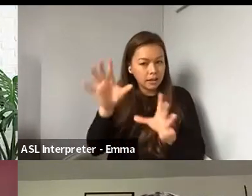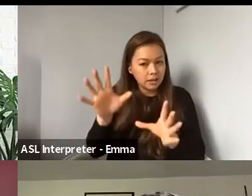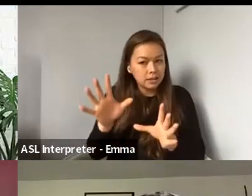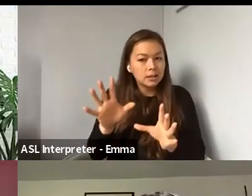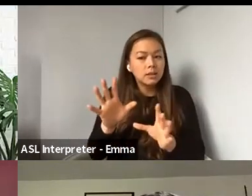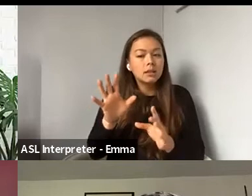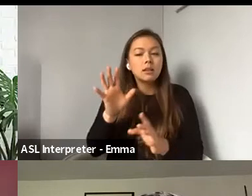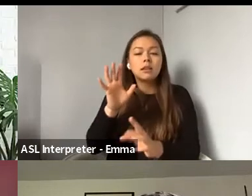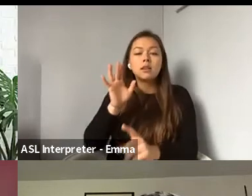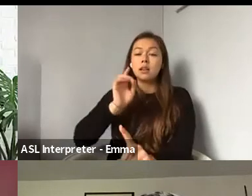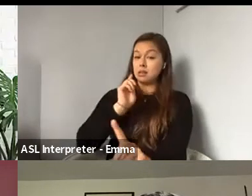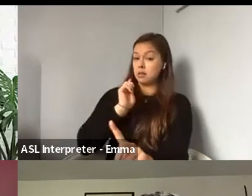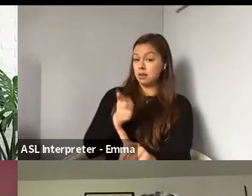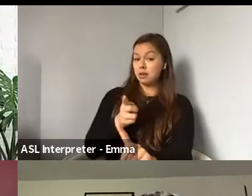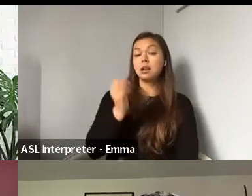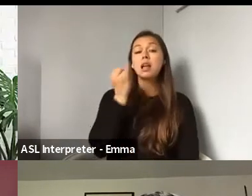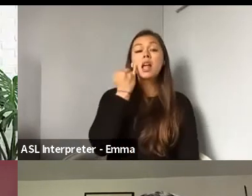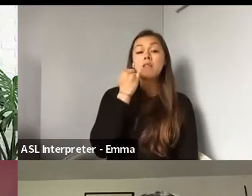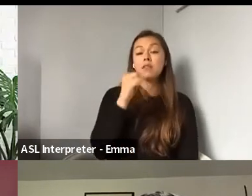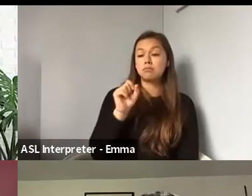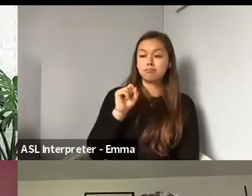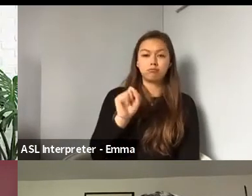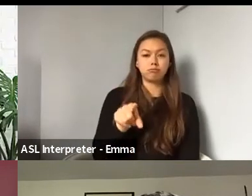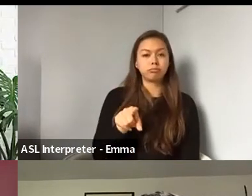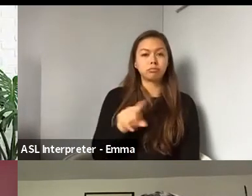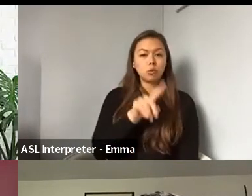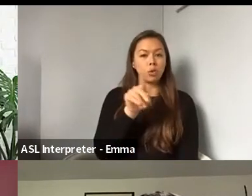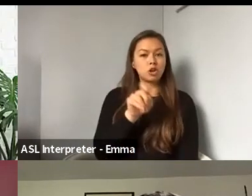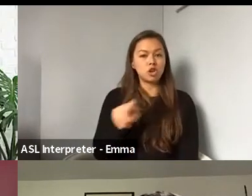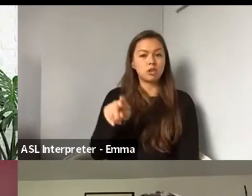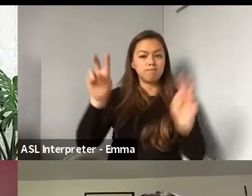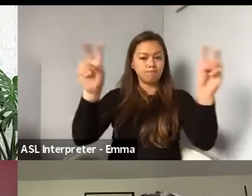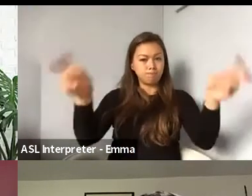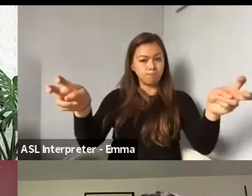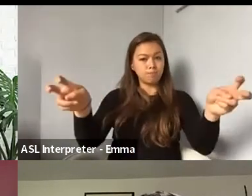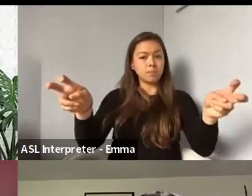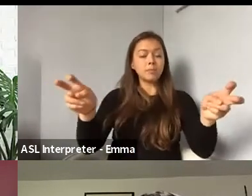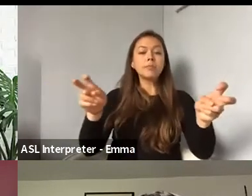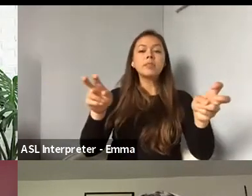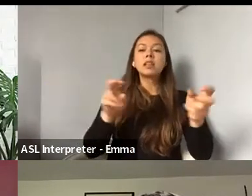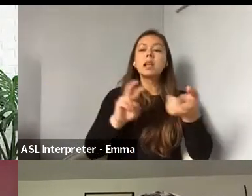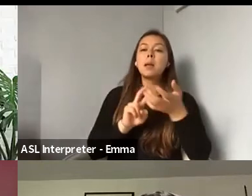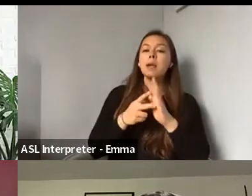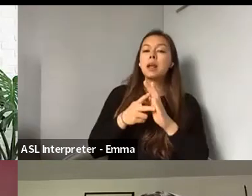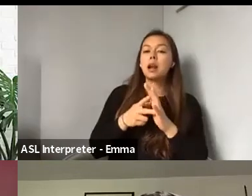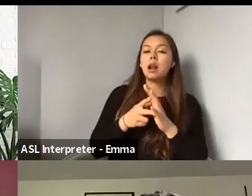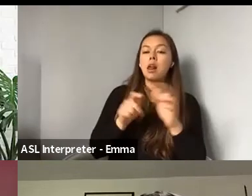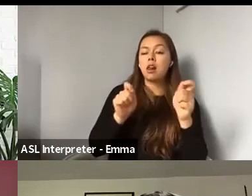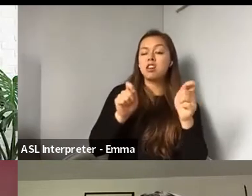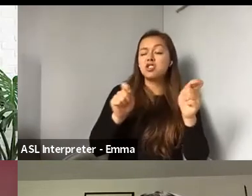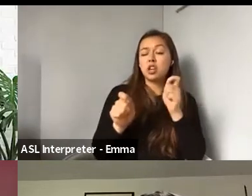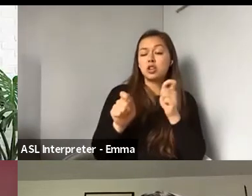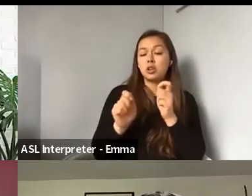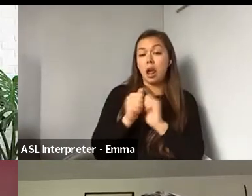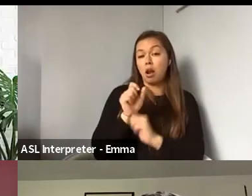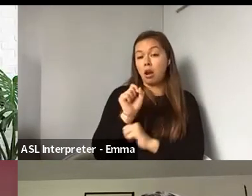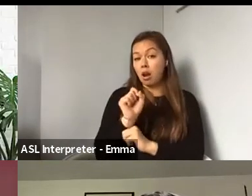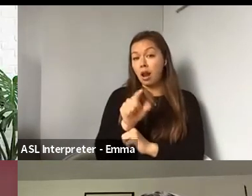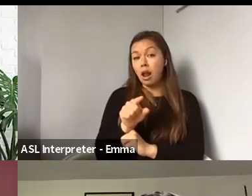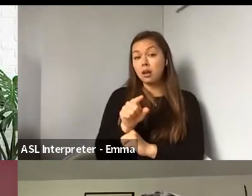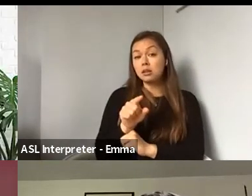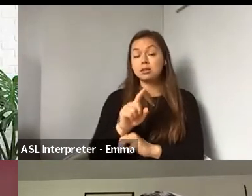you phrase a question in a different way, that people will answer it differently, even if essentially within a definition, it